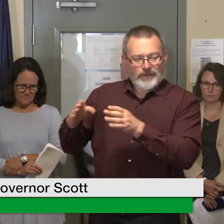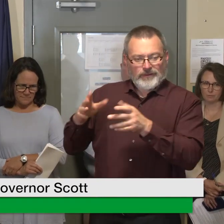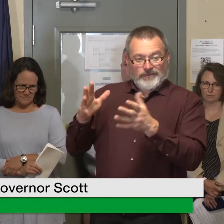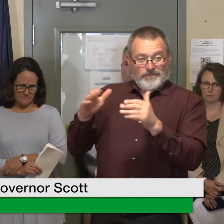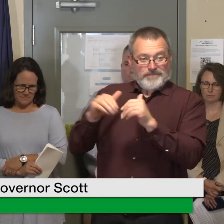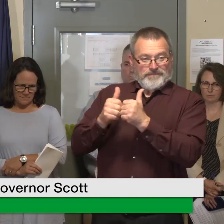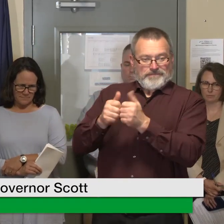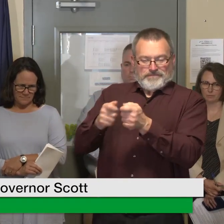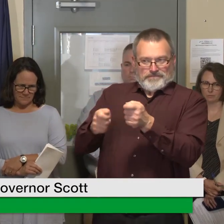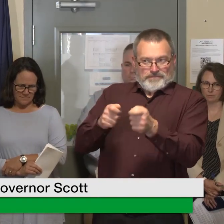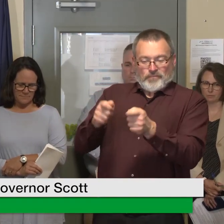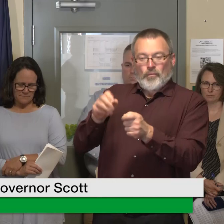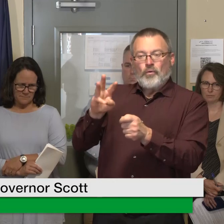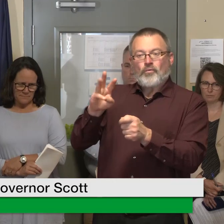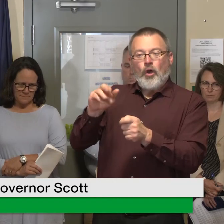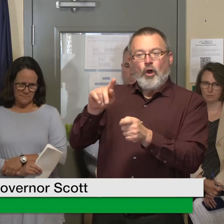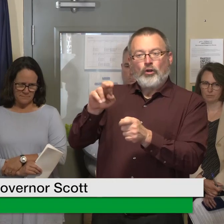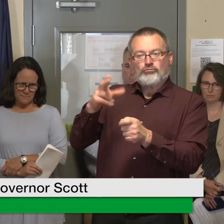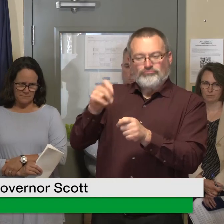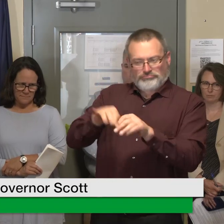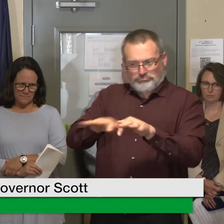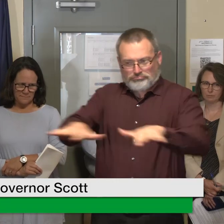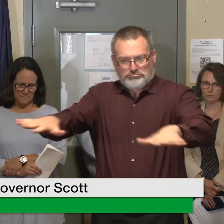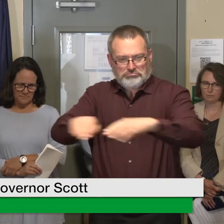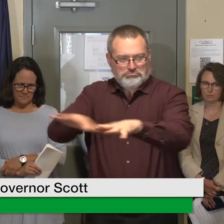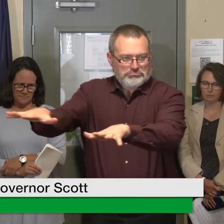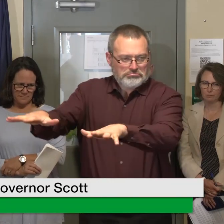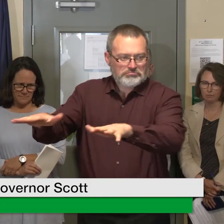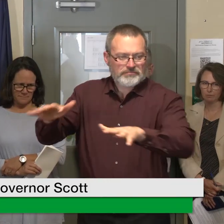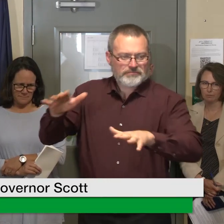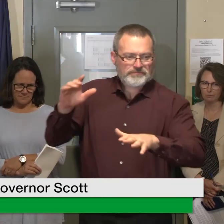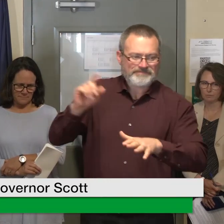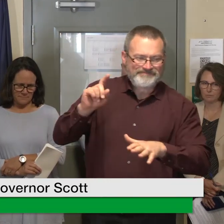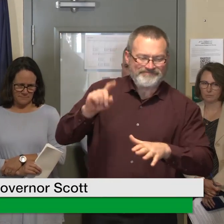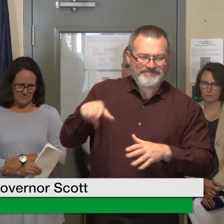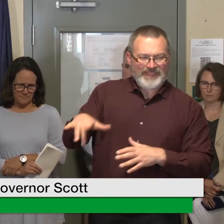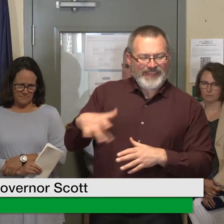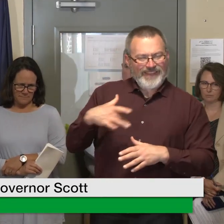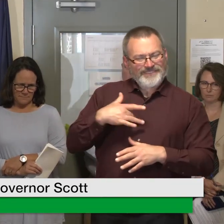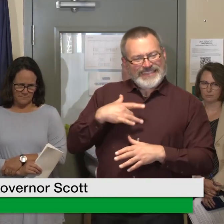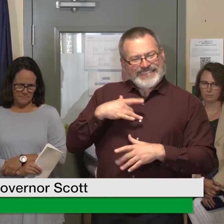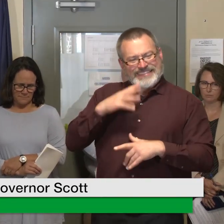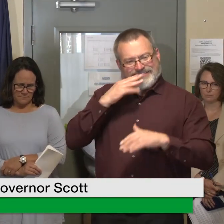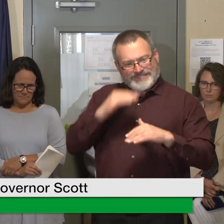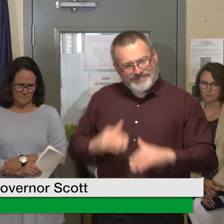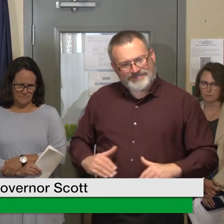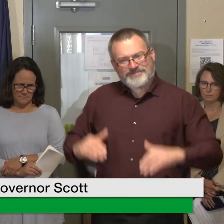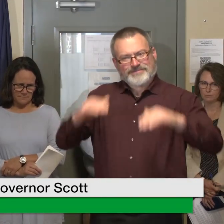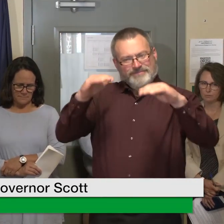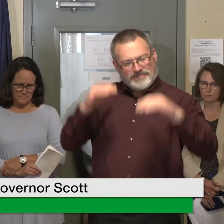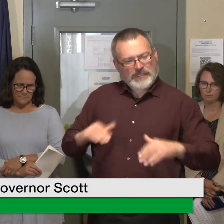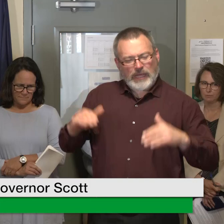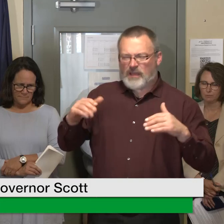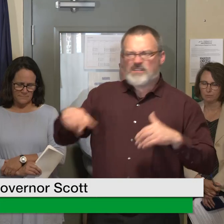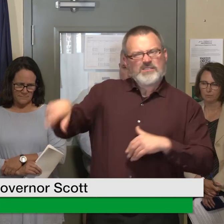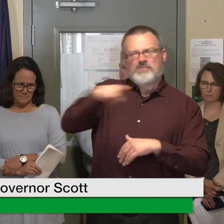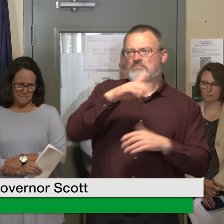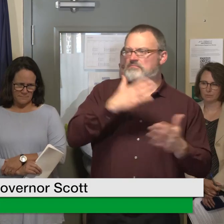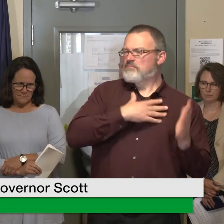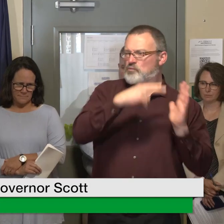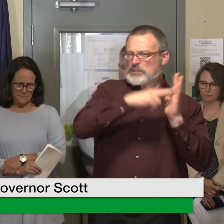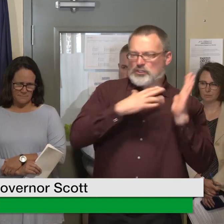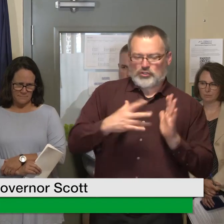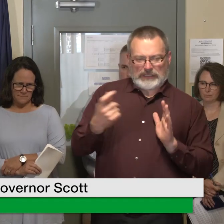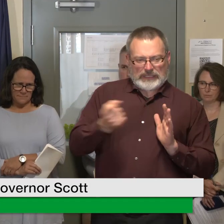like the Winooski River watershed? Because it seems like the same areas keep getting hit over and over, and a lot of people are asking me questions, you know, with somebody taking, is there